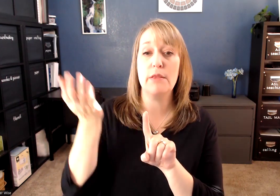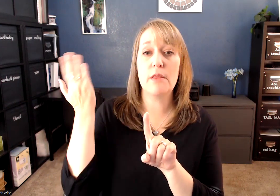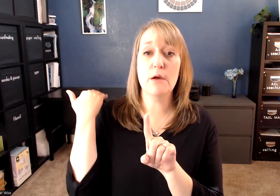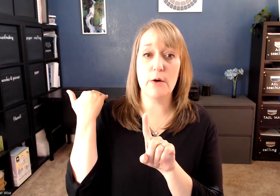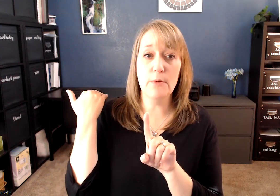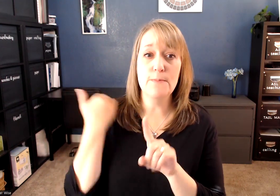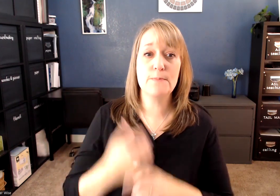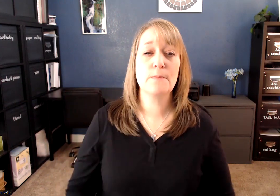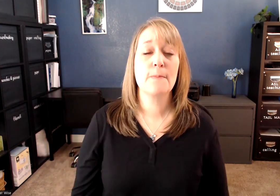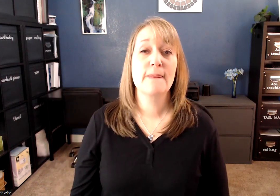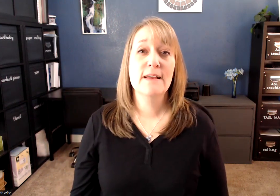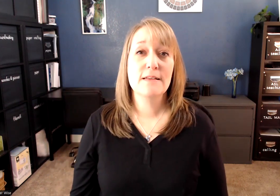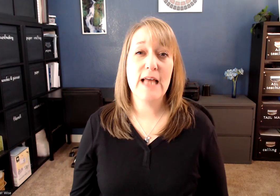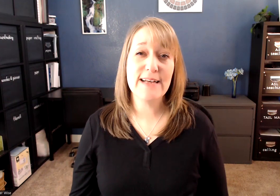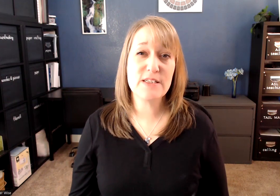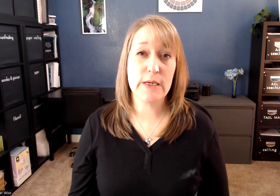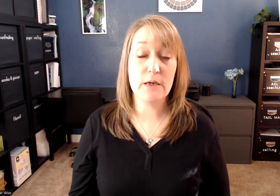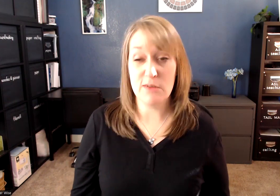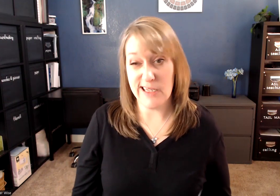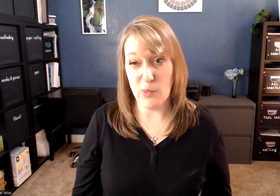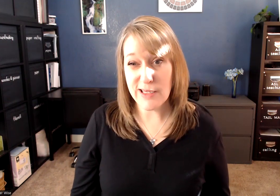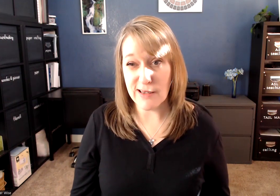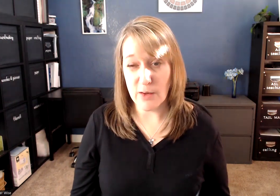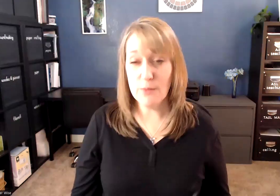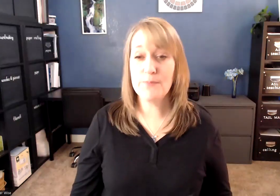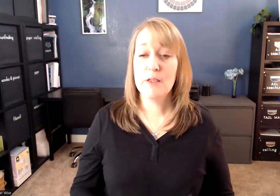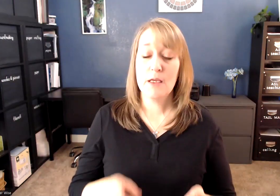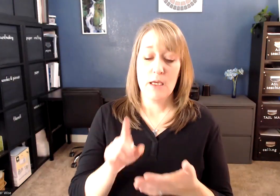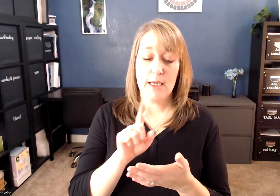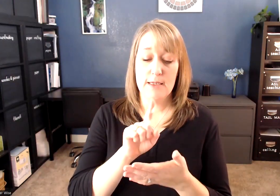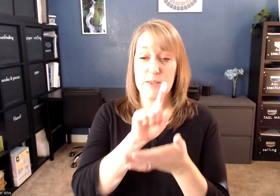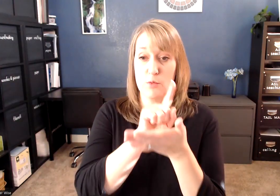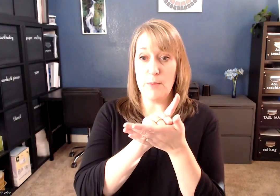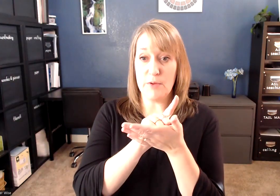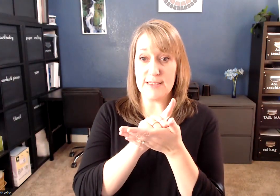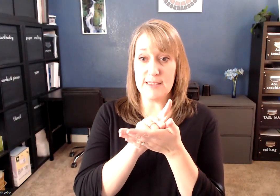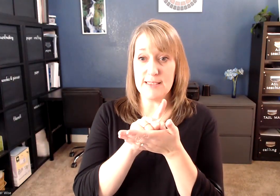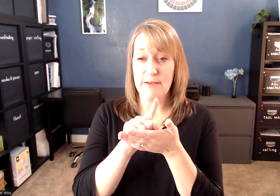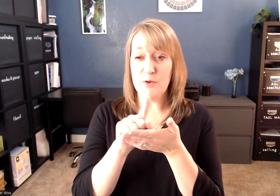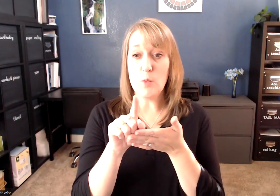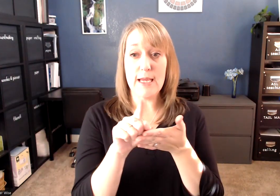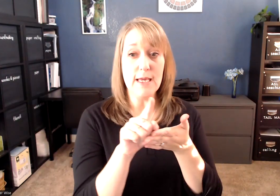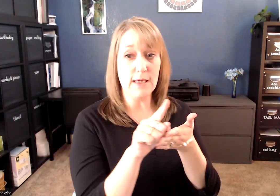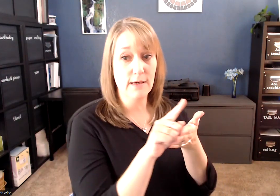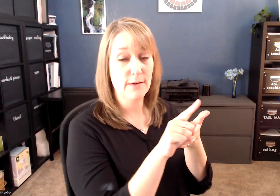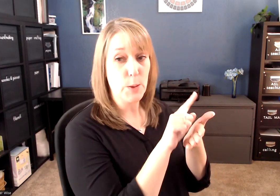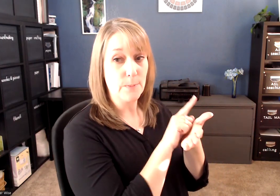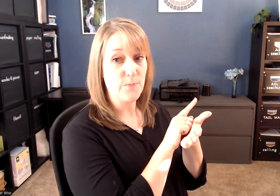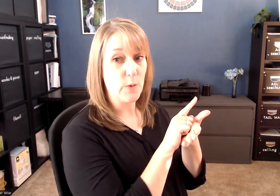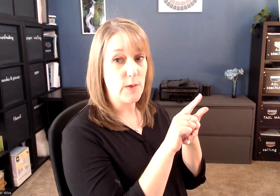month ago. Last week, or like a week ago, is, so remember this is the sign for week.